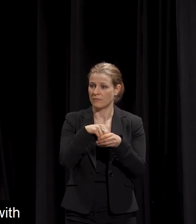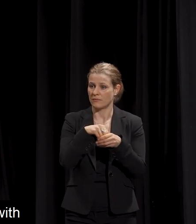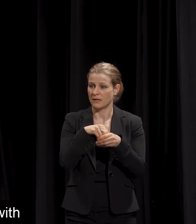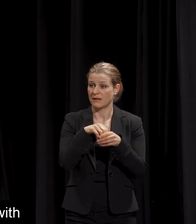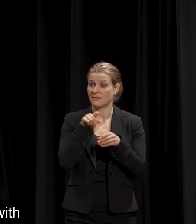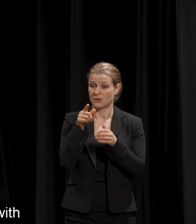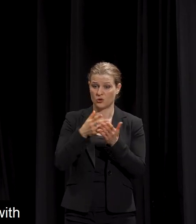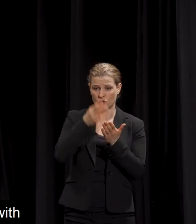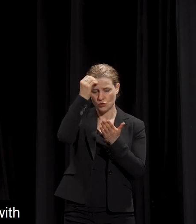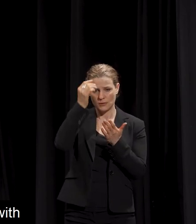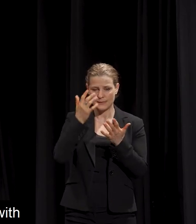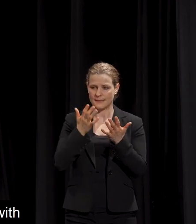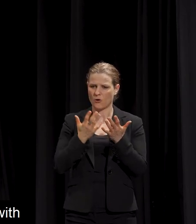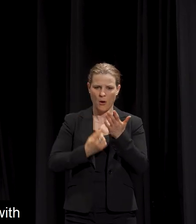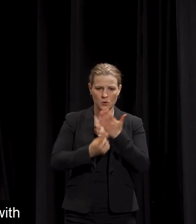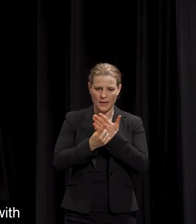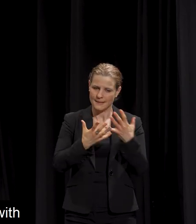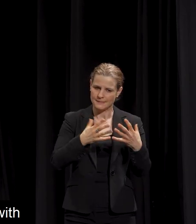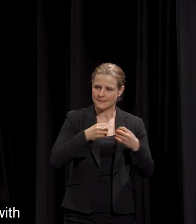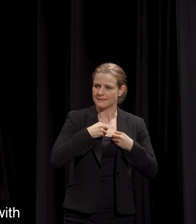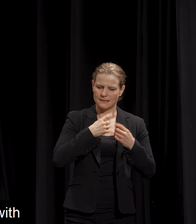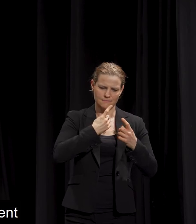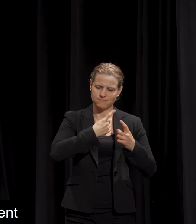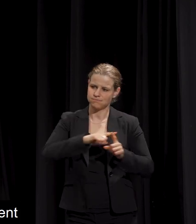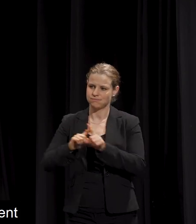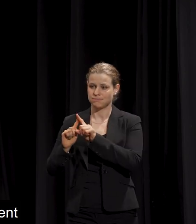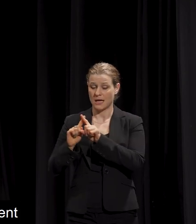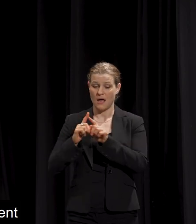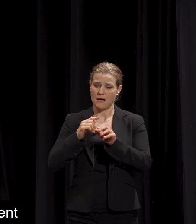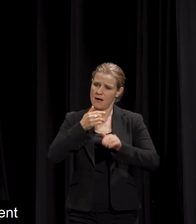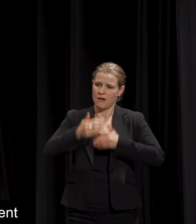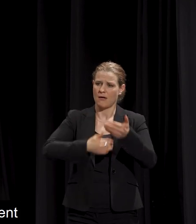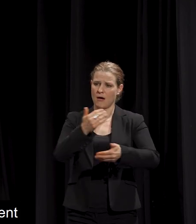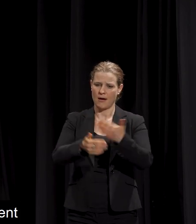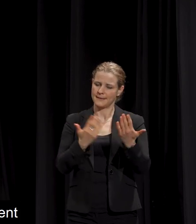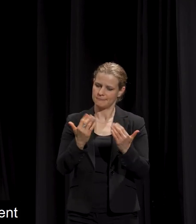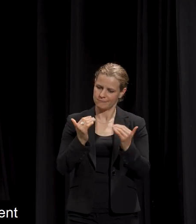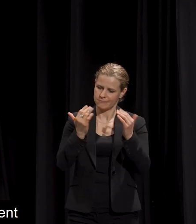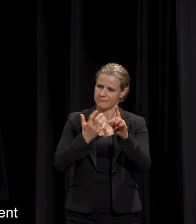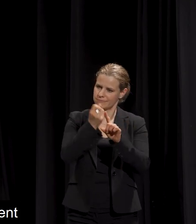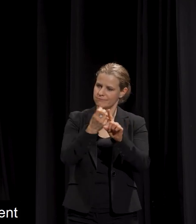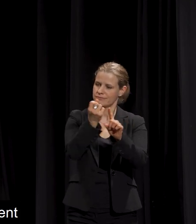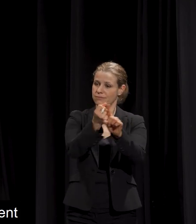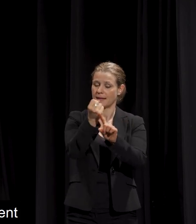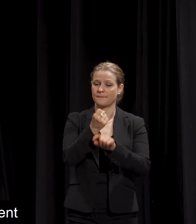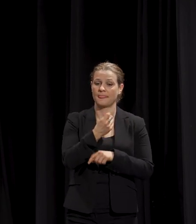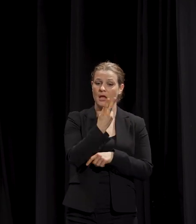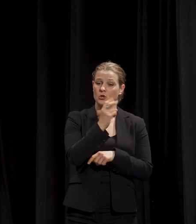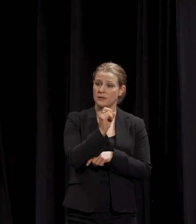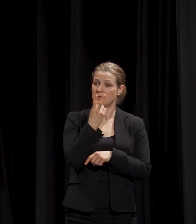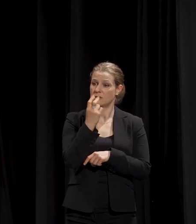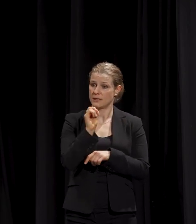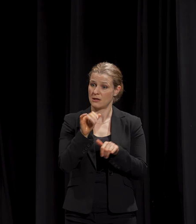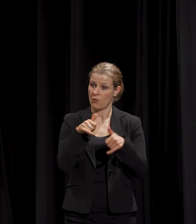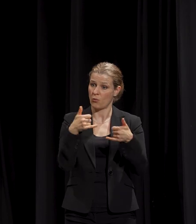grabbed every opportunity with both hands and continues to excel. It is an honour to present the 2020 Middle Years Principal